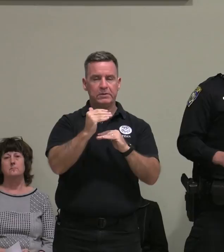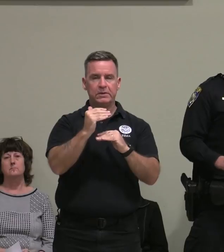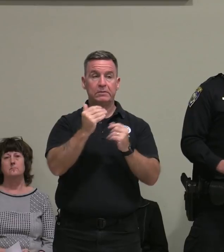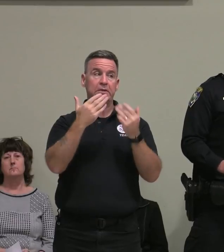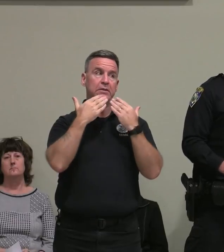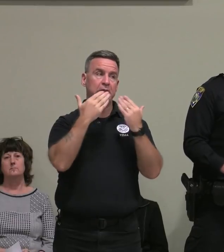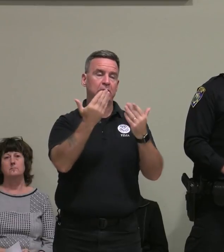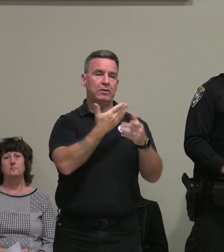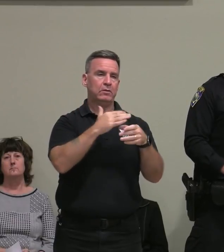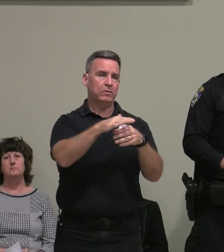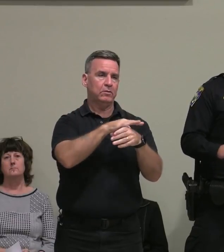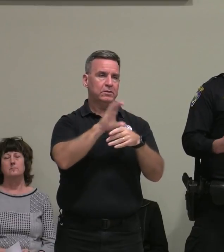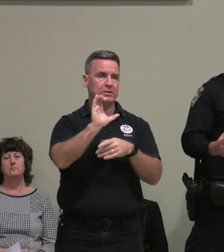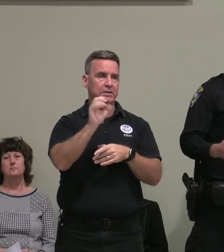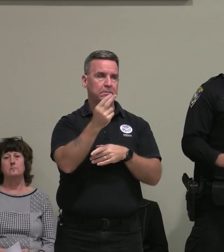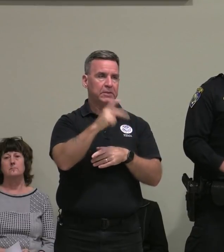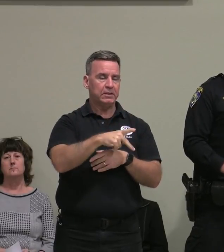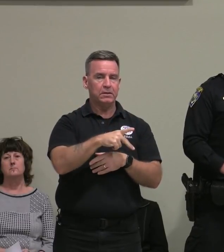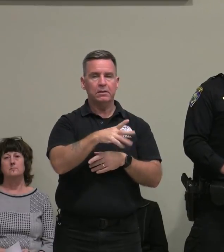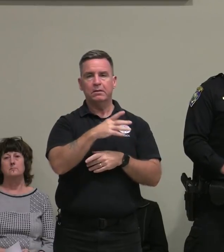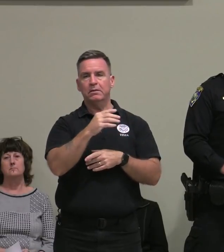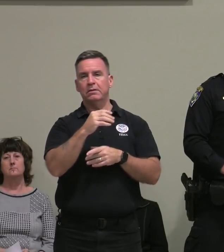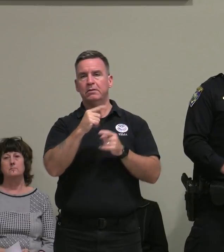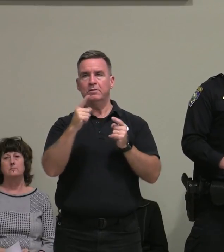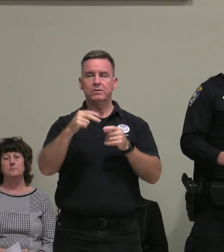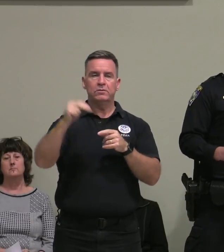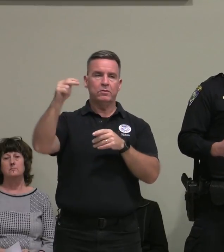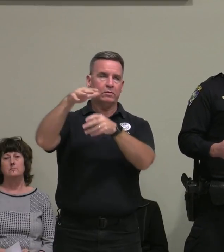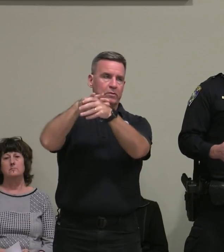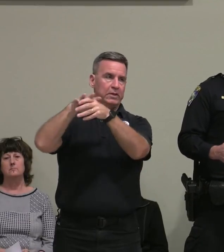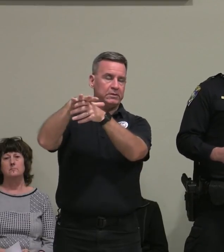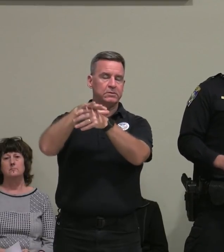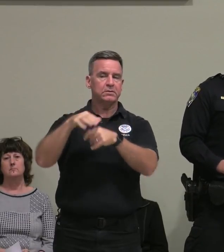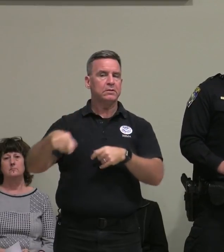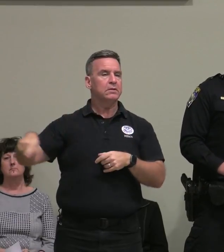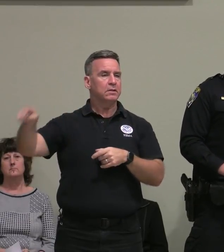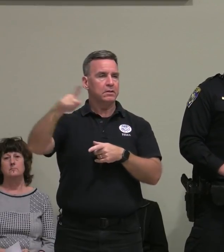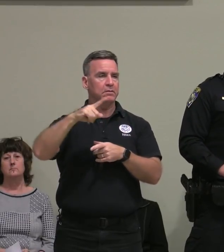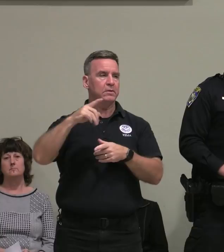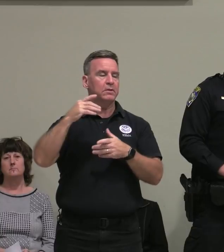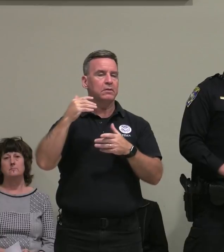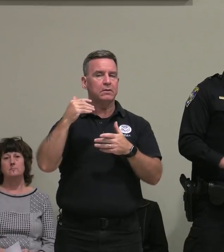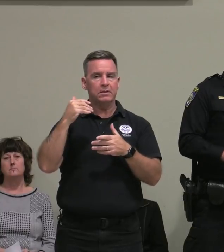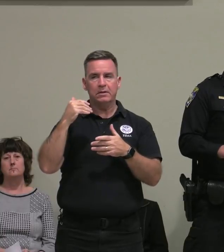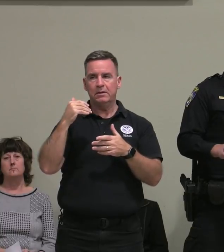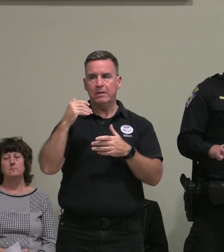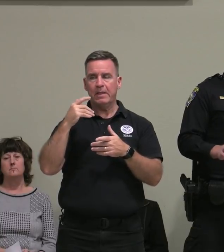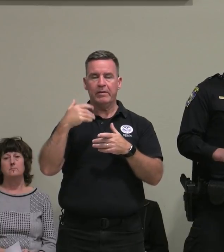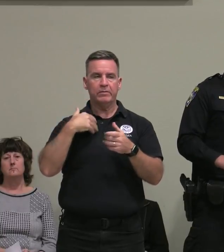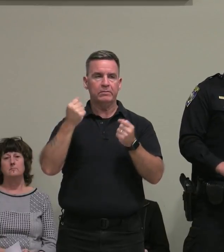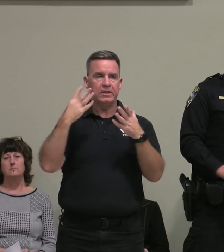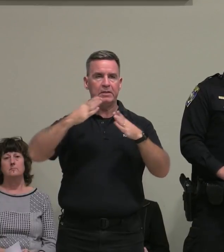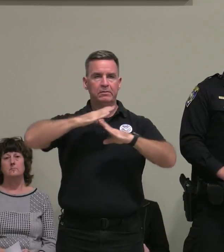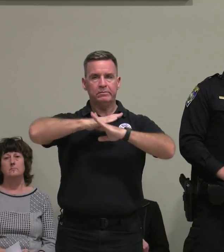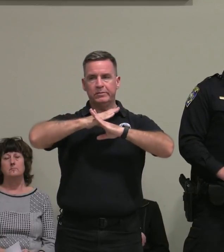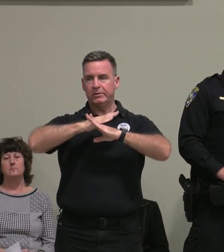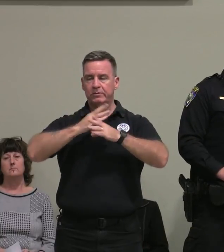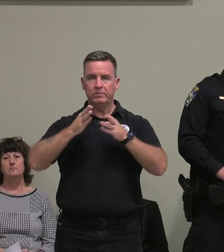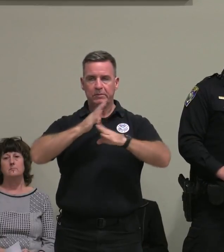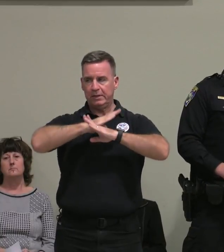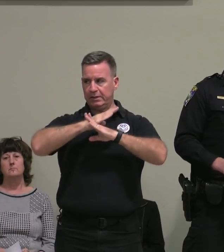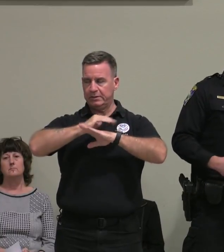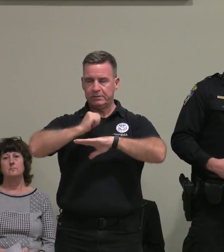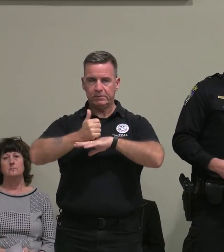big thank you to our local CHP and across the north region. They are going to be holding many, many barricades and